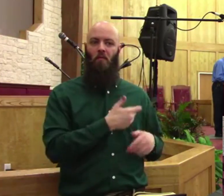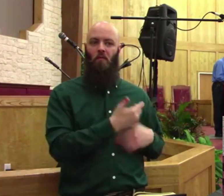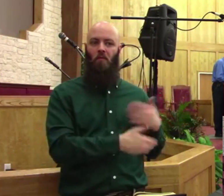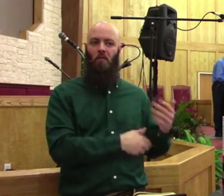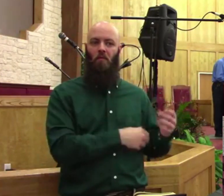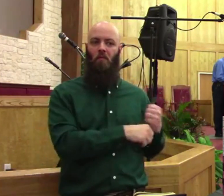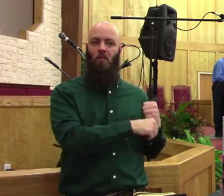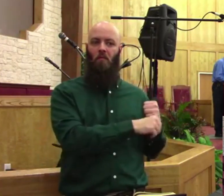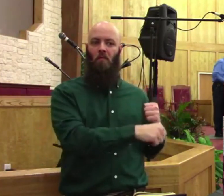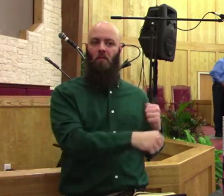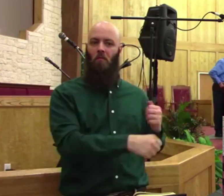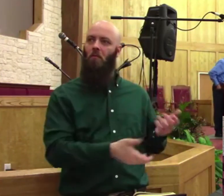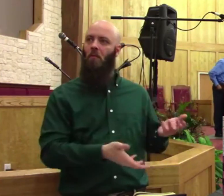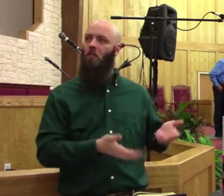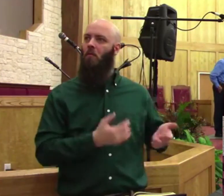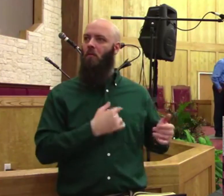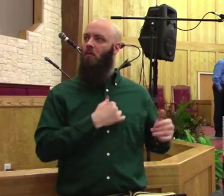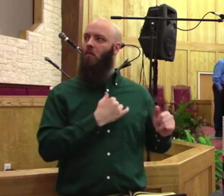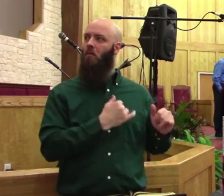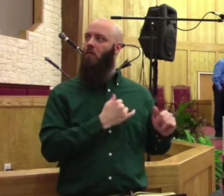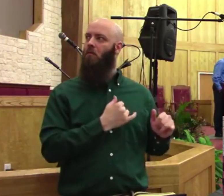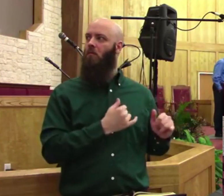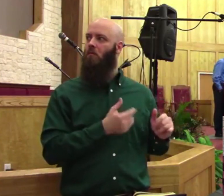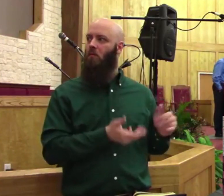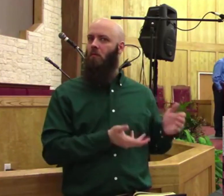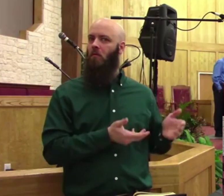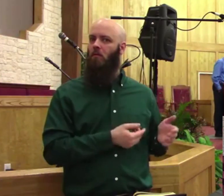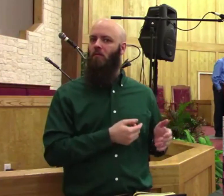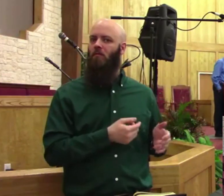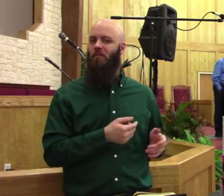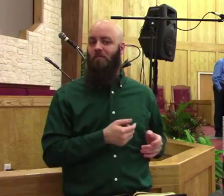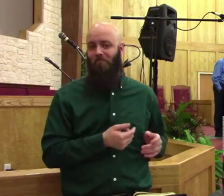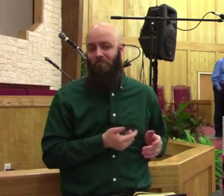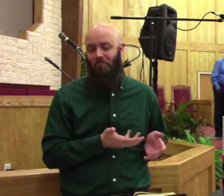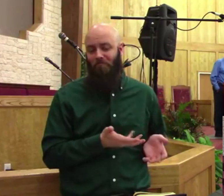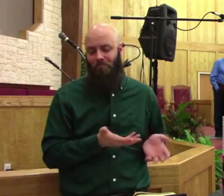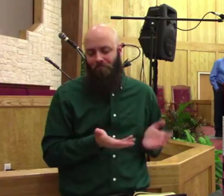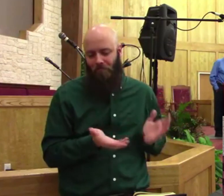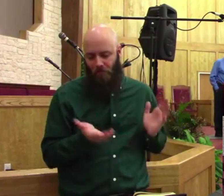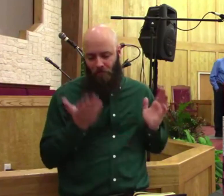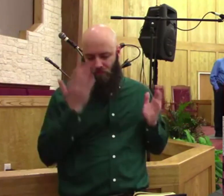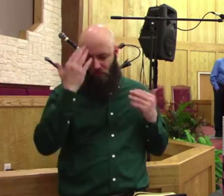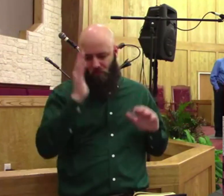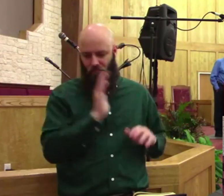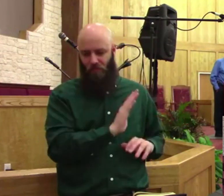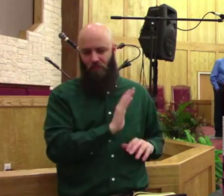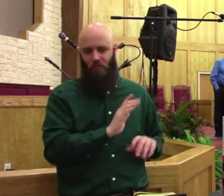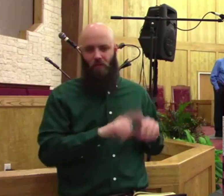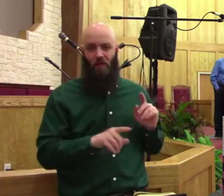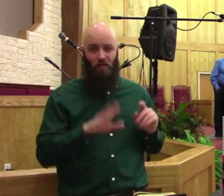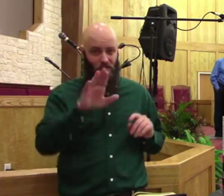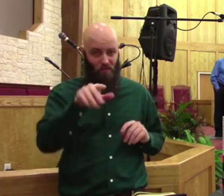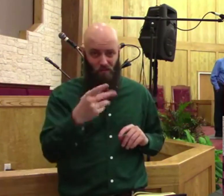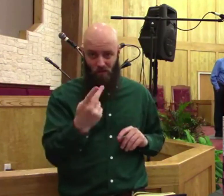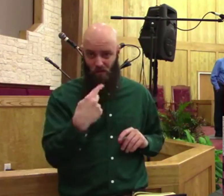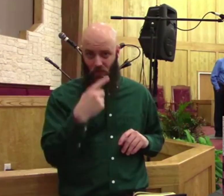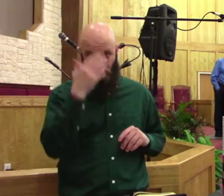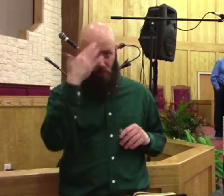get 12 months just like Nebuchadnezzar. But, you know, you and I don't know if we'll even make it home for lunch